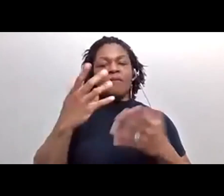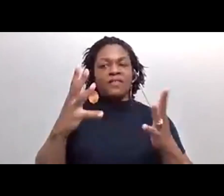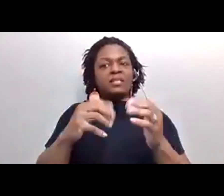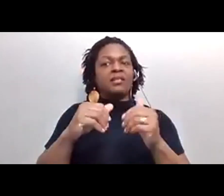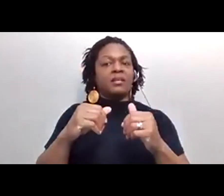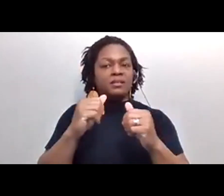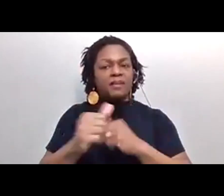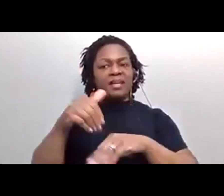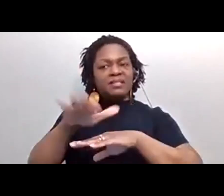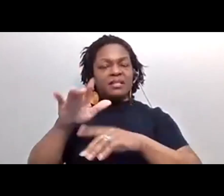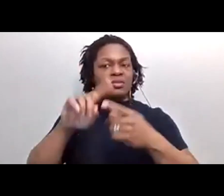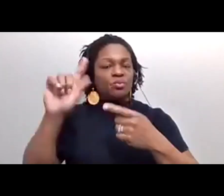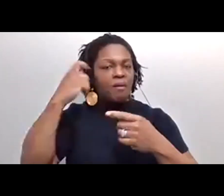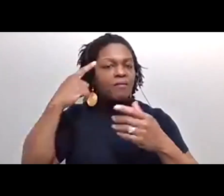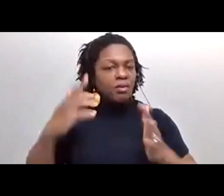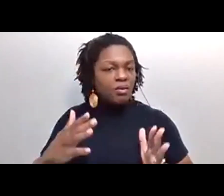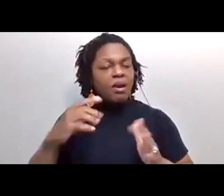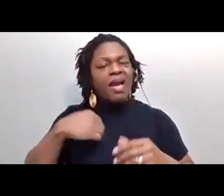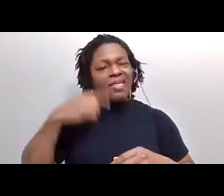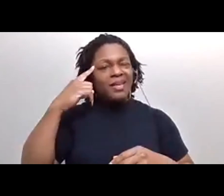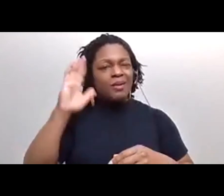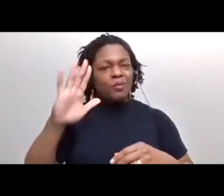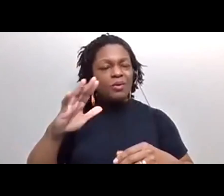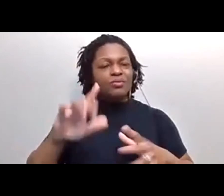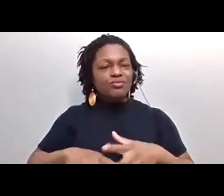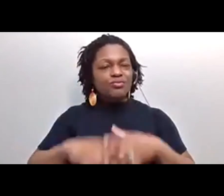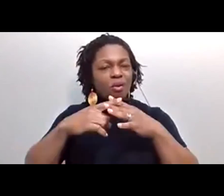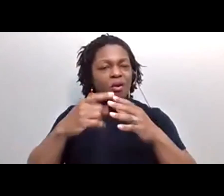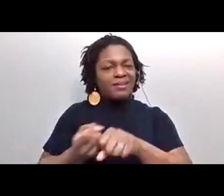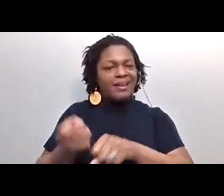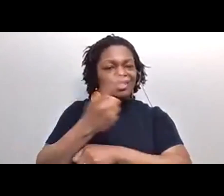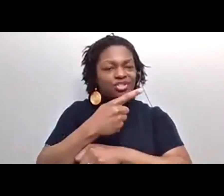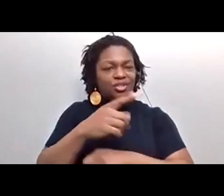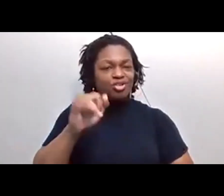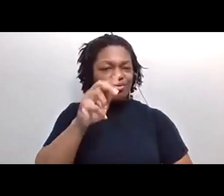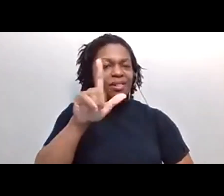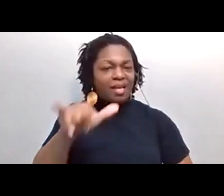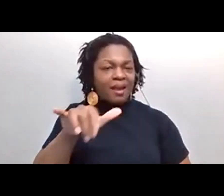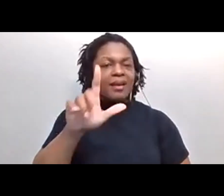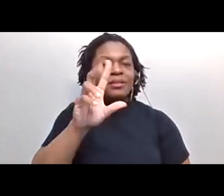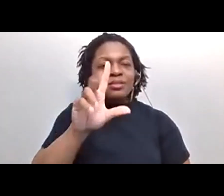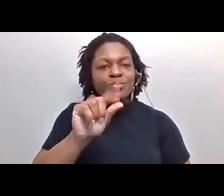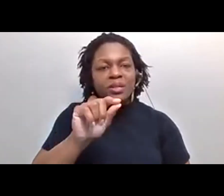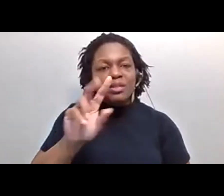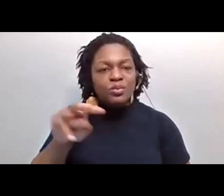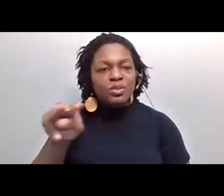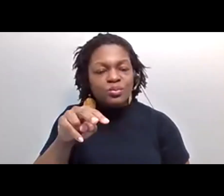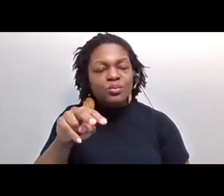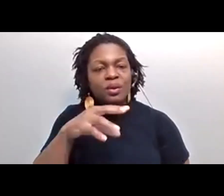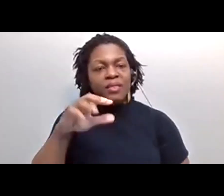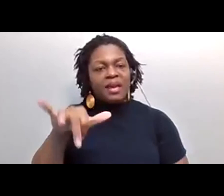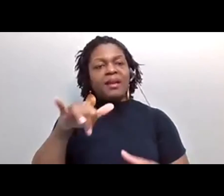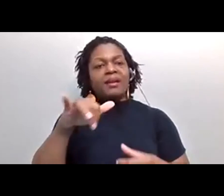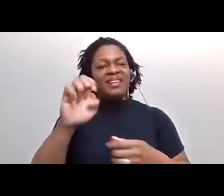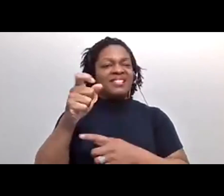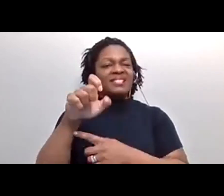And so I think the state, it will take effect next year, July of 2022, an exemption on the state